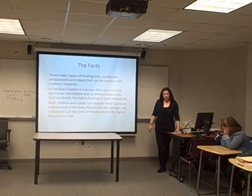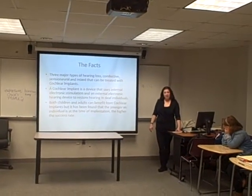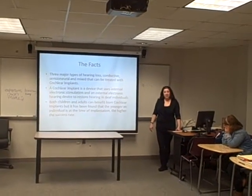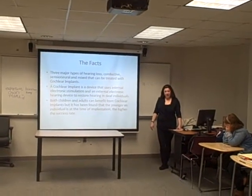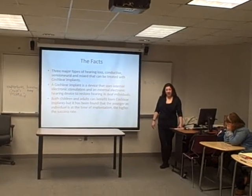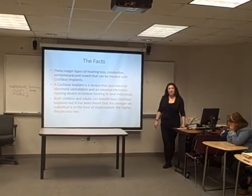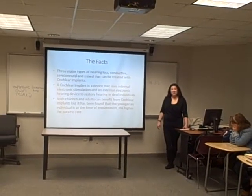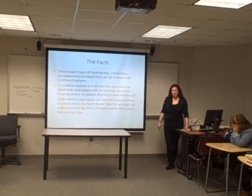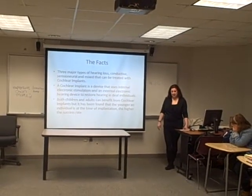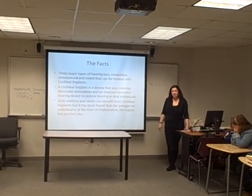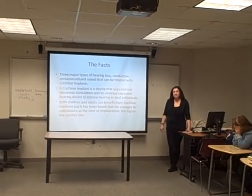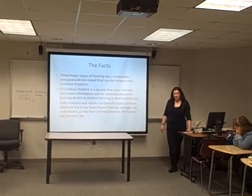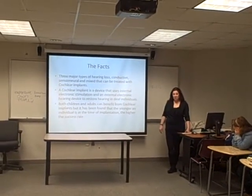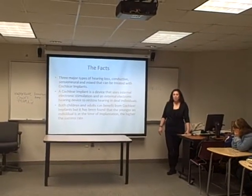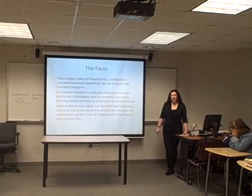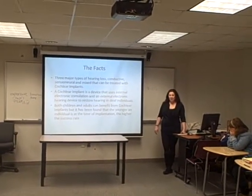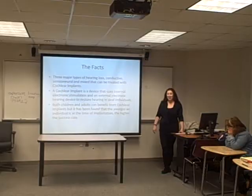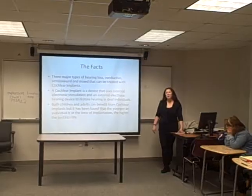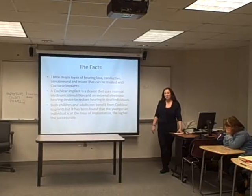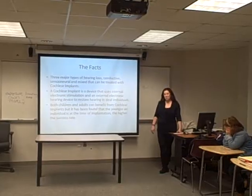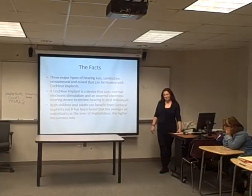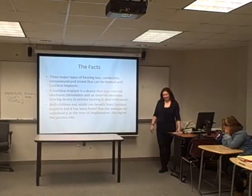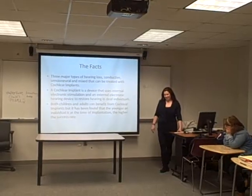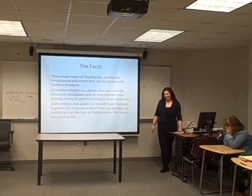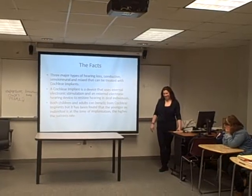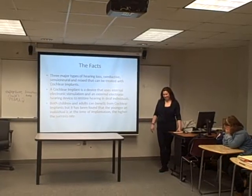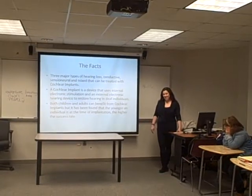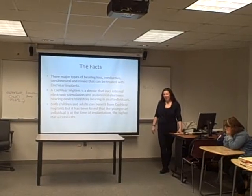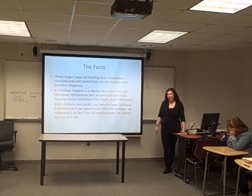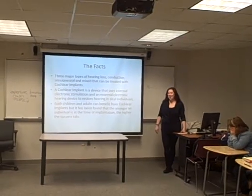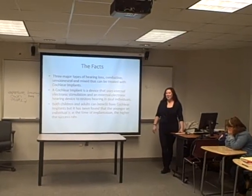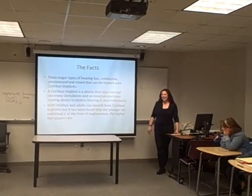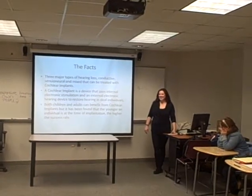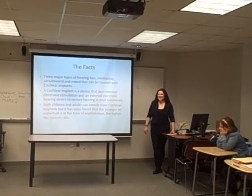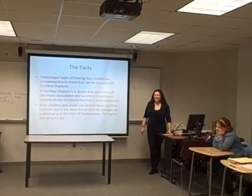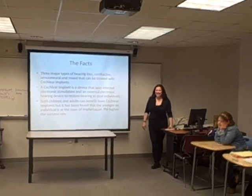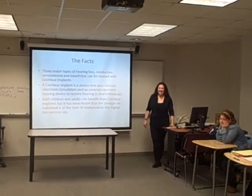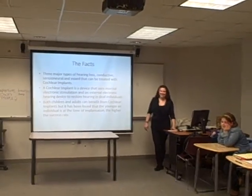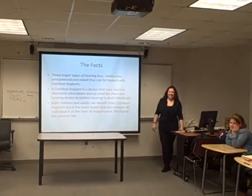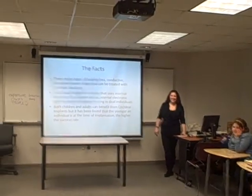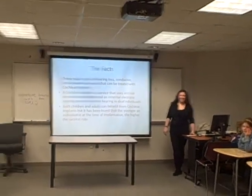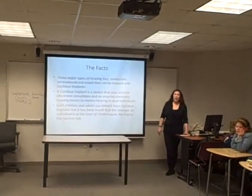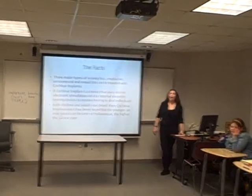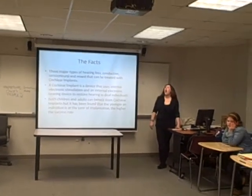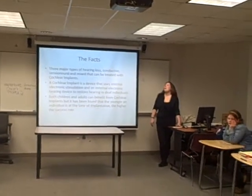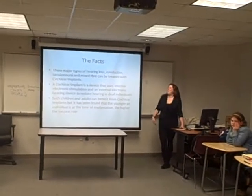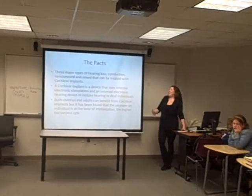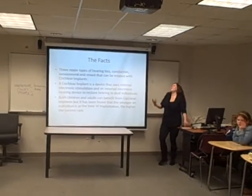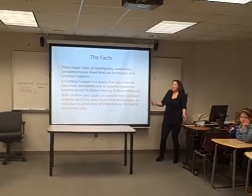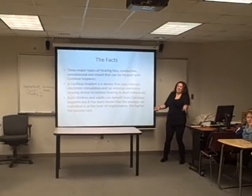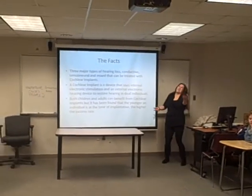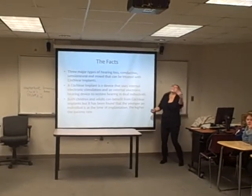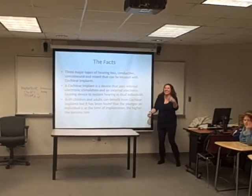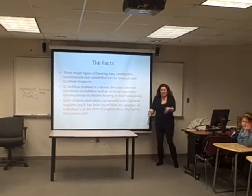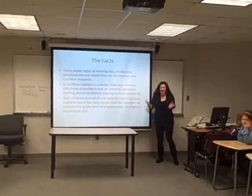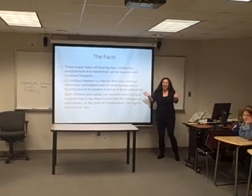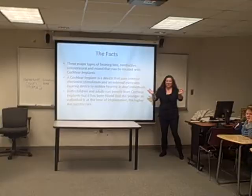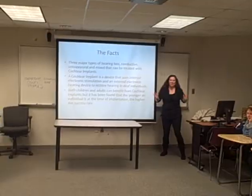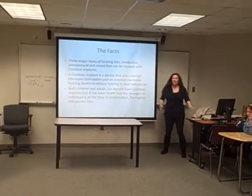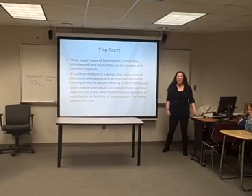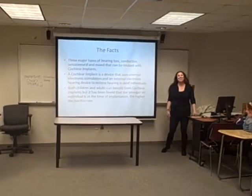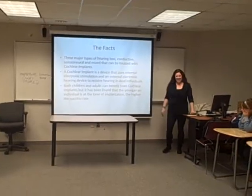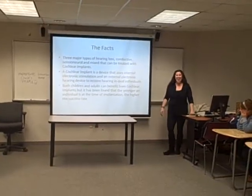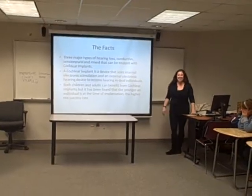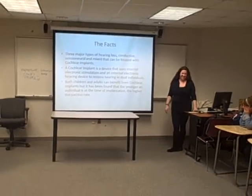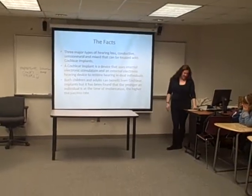can fly. Yes, she's Superwoman. No, I meant like airplanes, because like. Oh, she